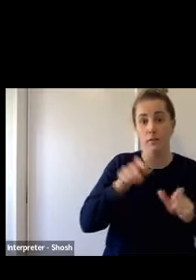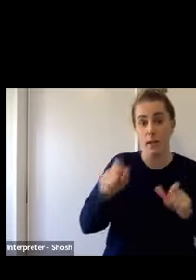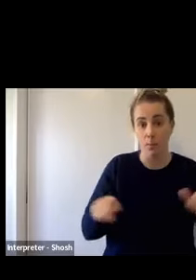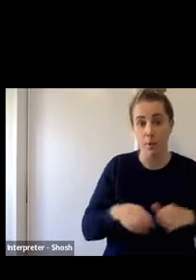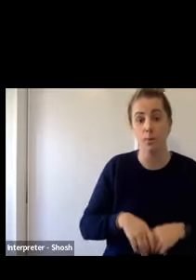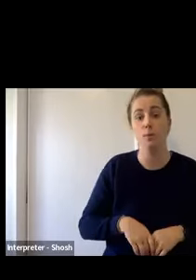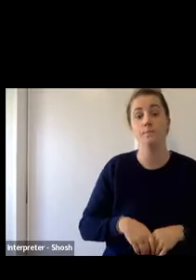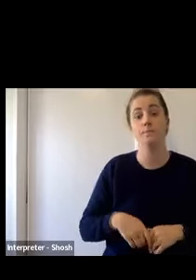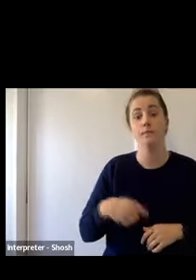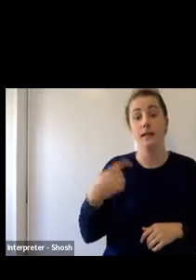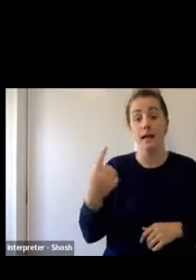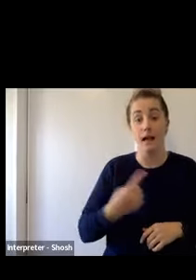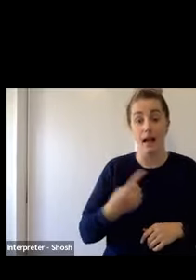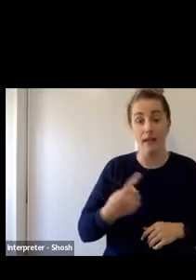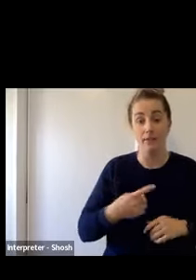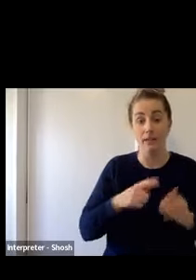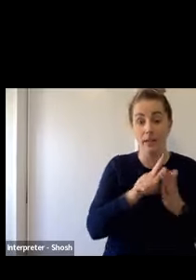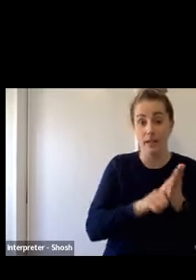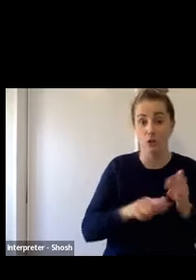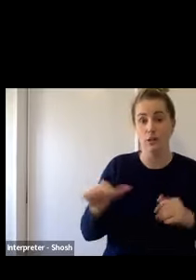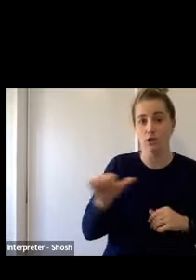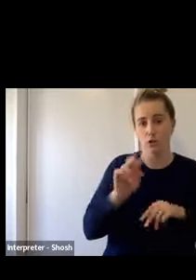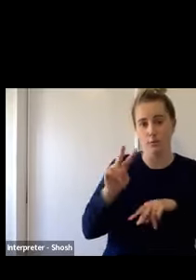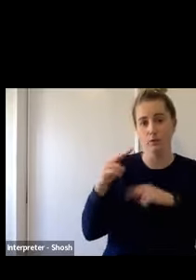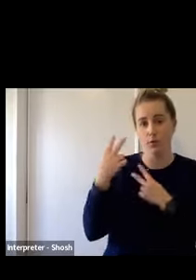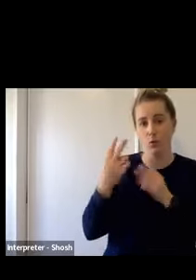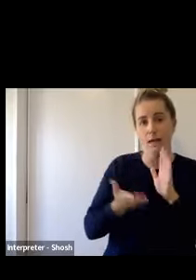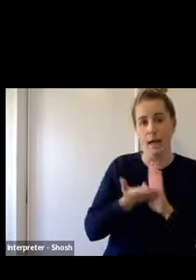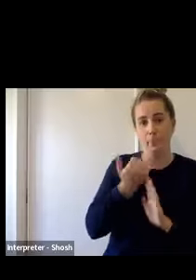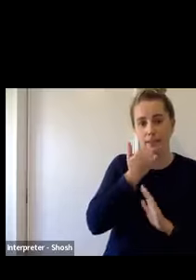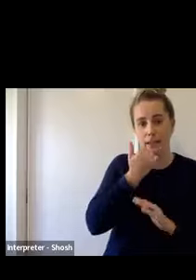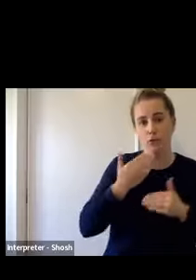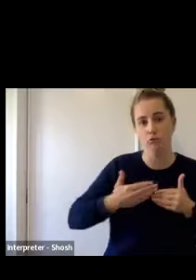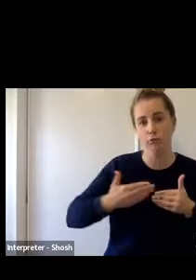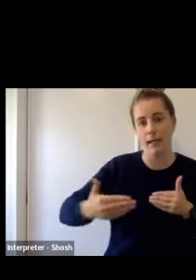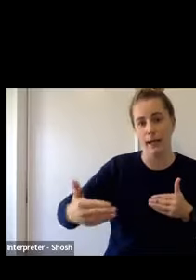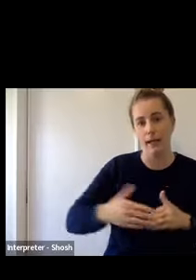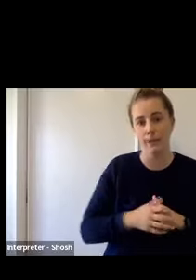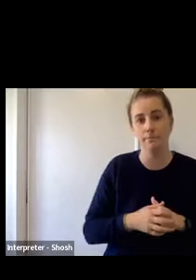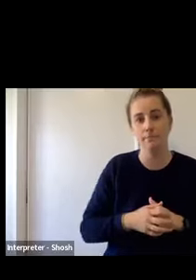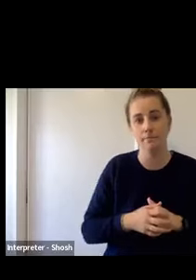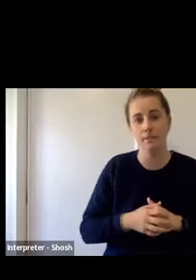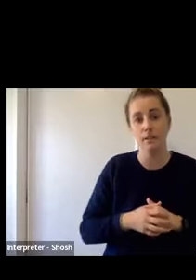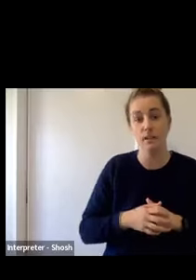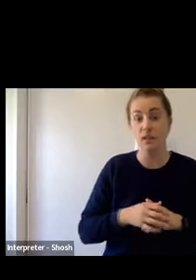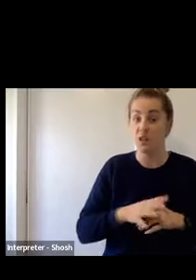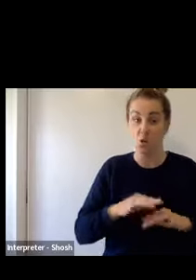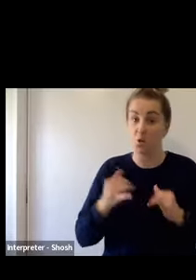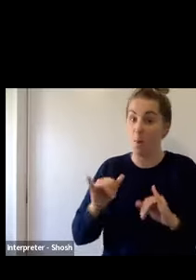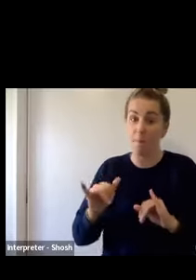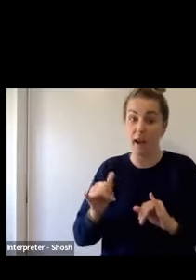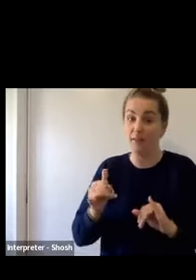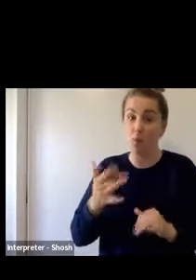people, and legislation should be reviewed and updated regularly. So not bad.